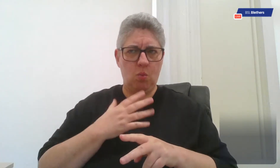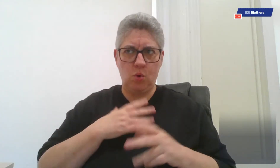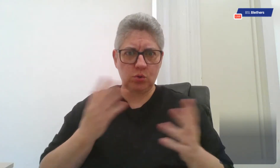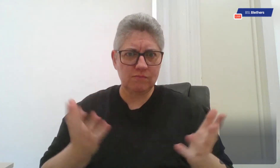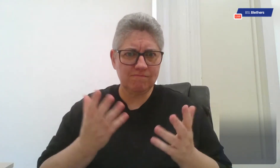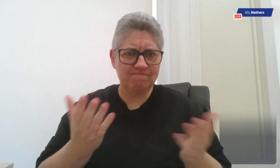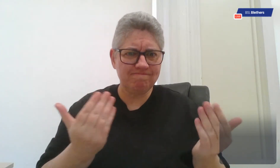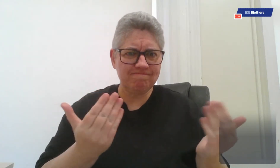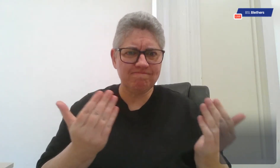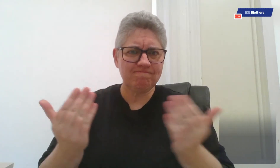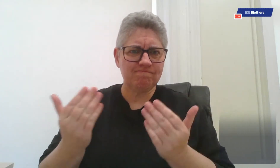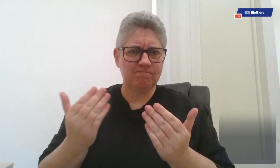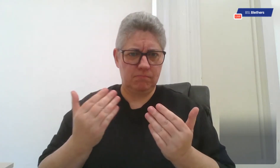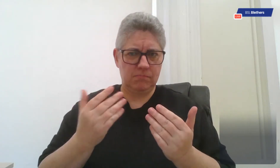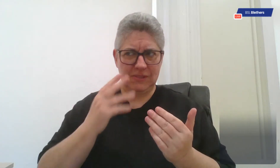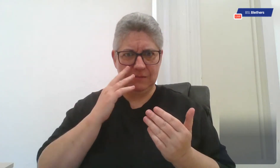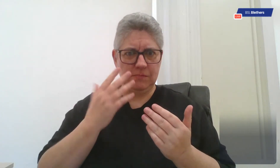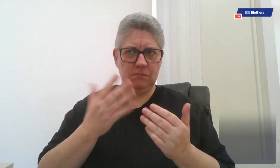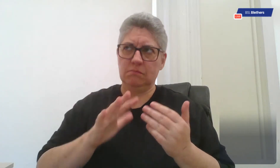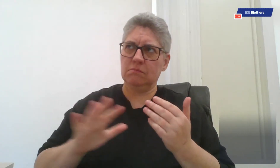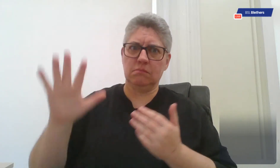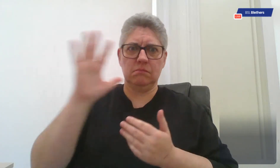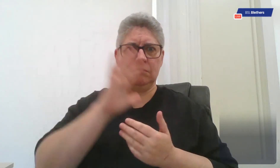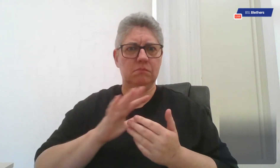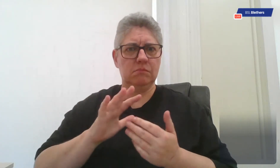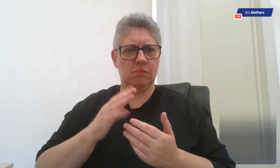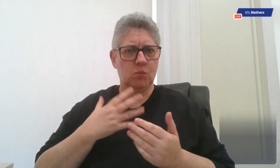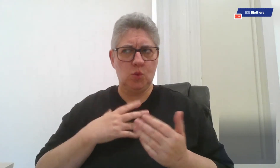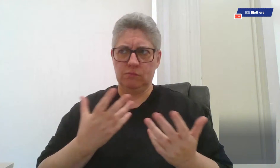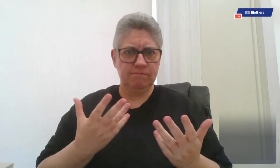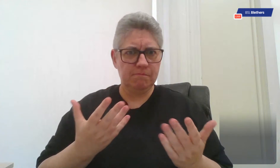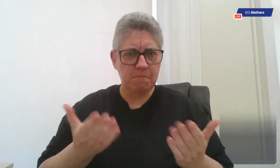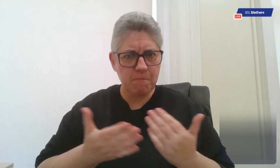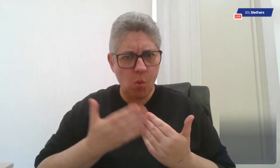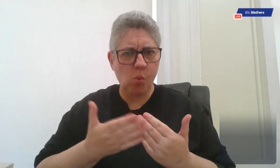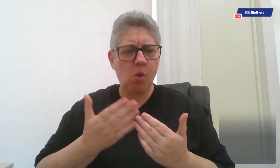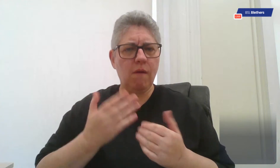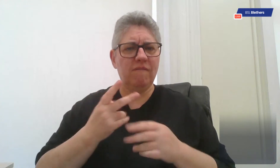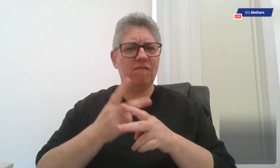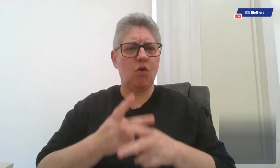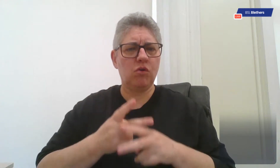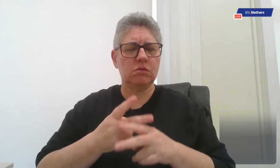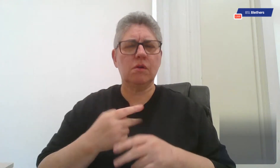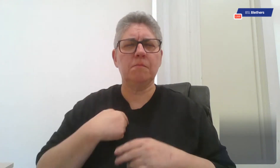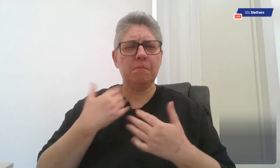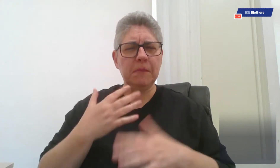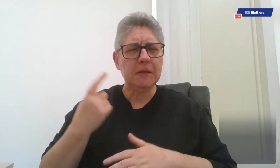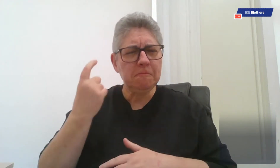children. And so we wanted to